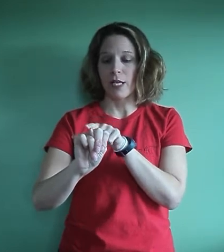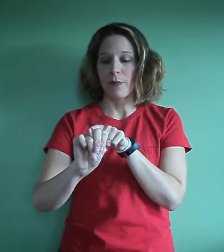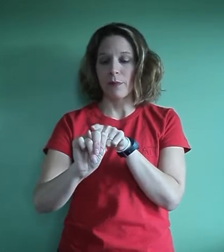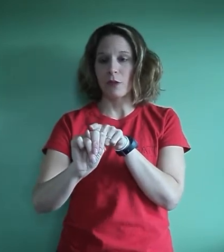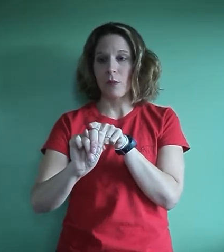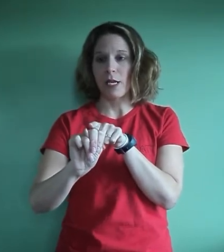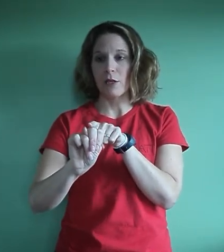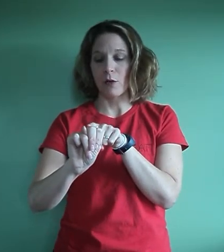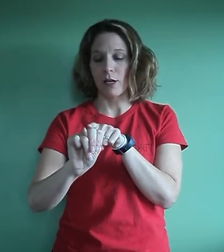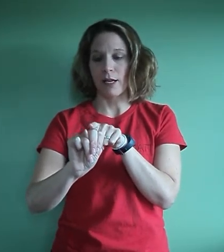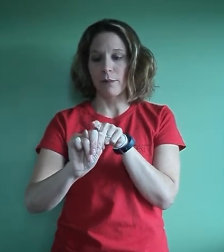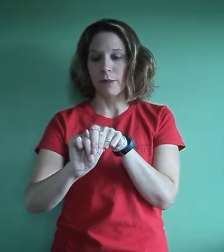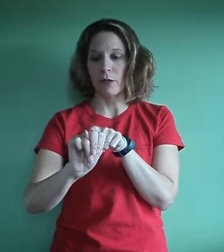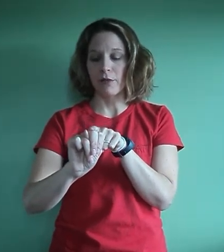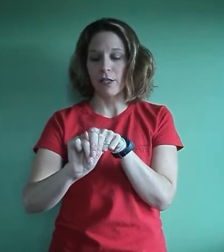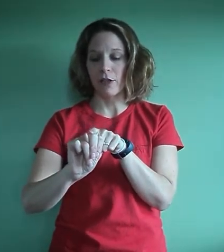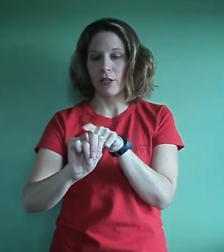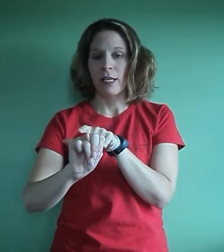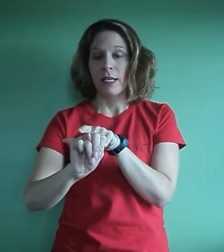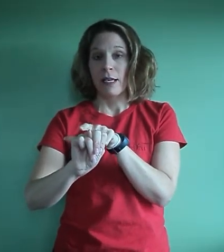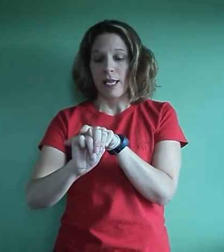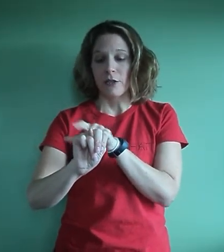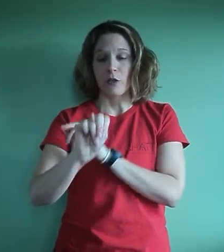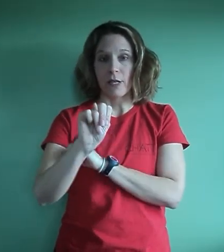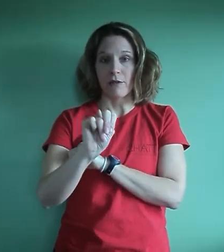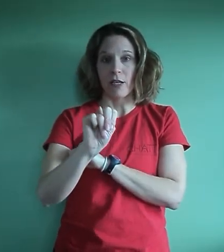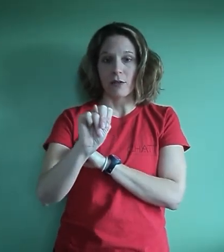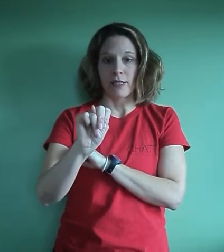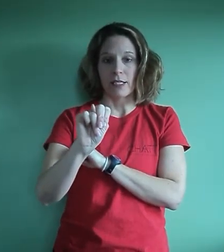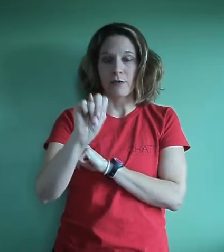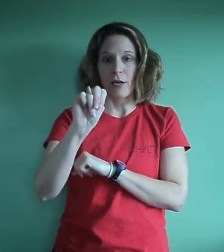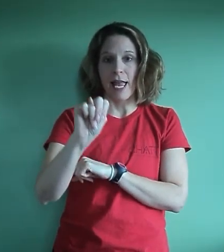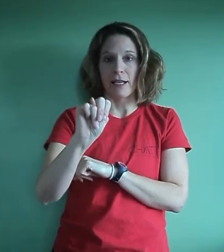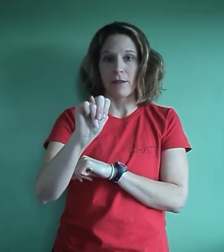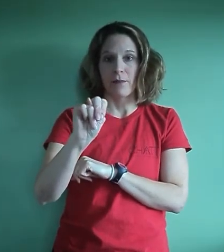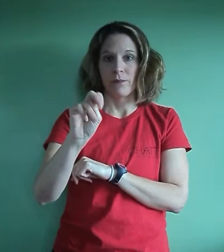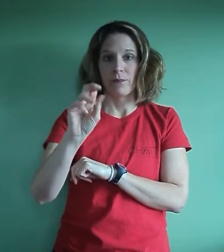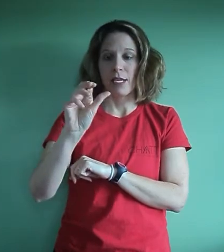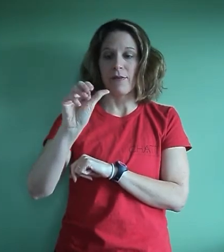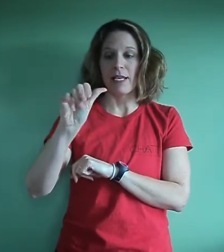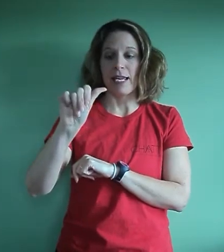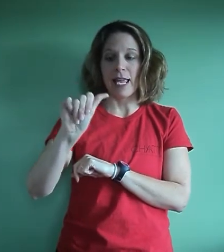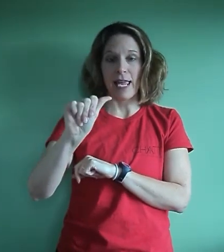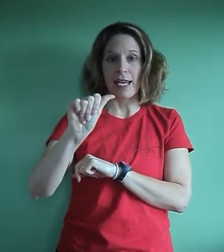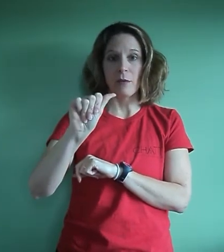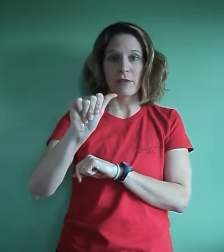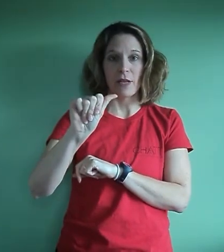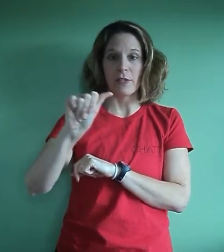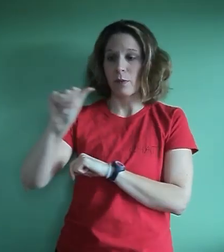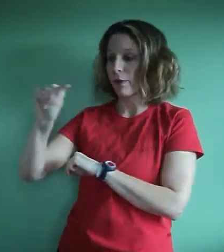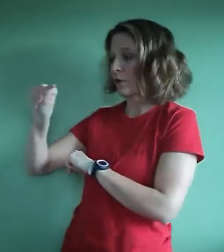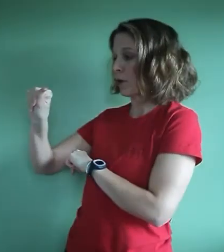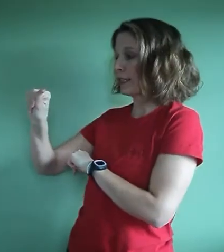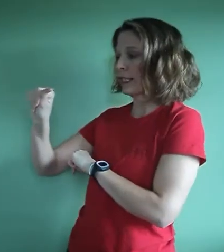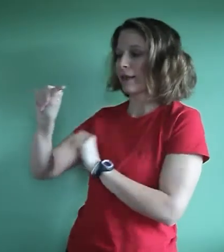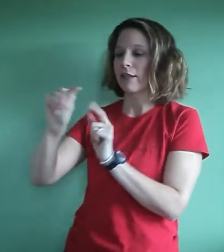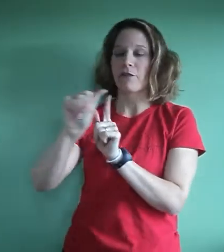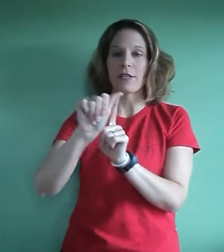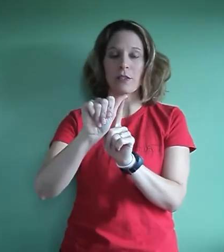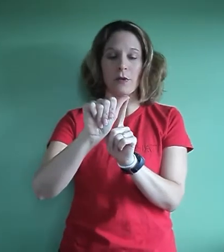in between your middle finger and your ring finger like this for N. And then A, we've done this one before. It's kind of like a fist with